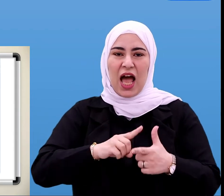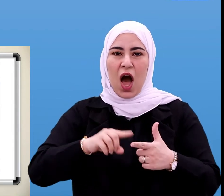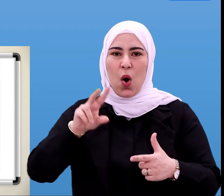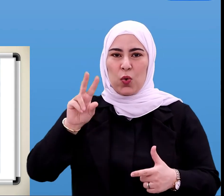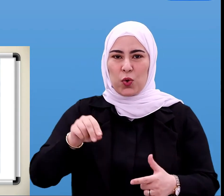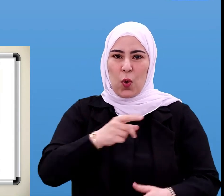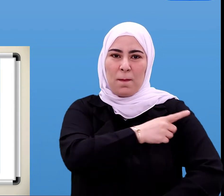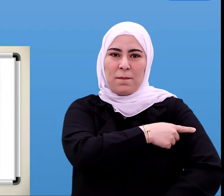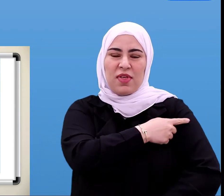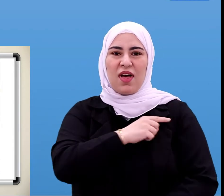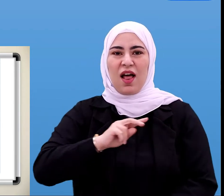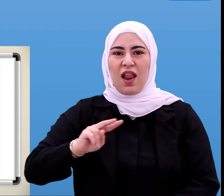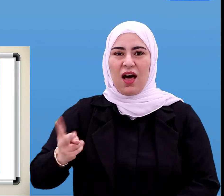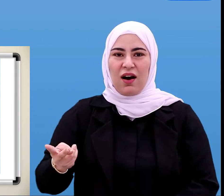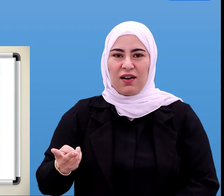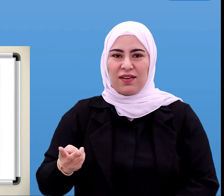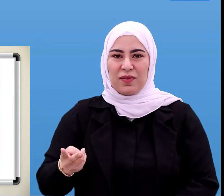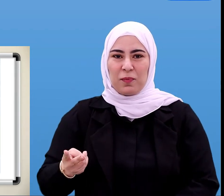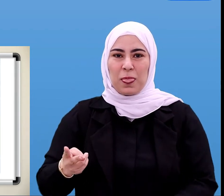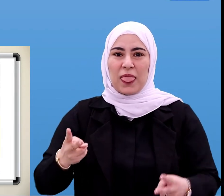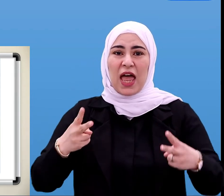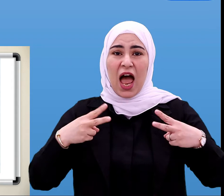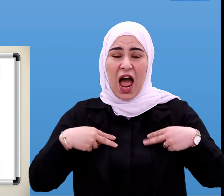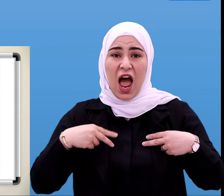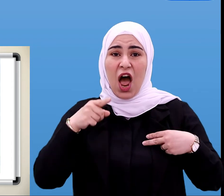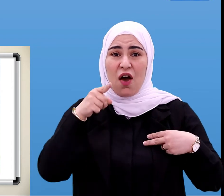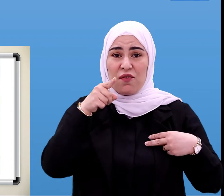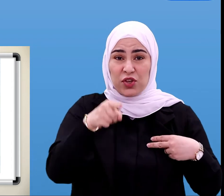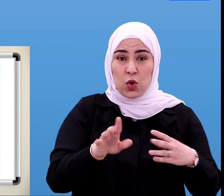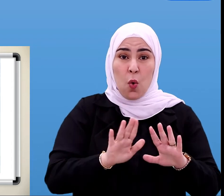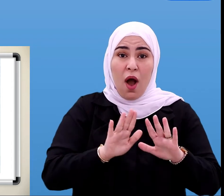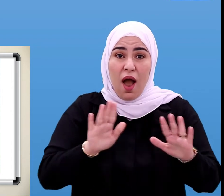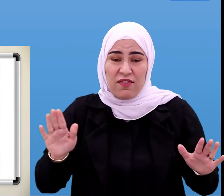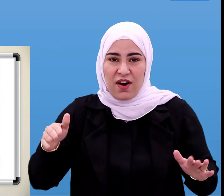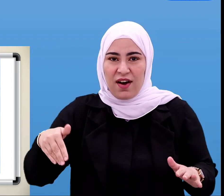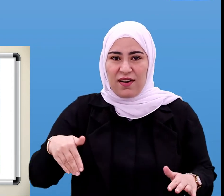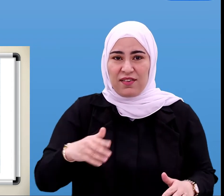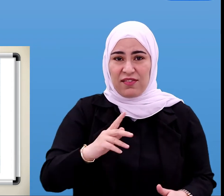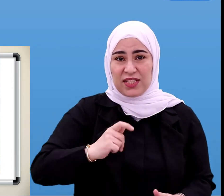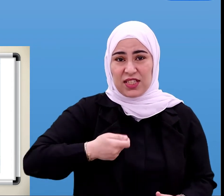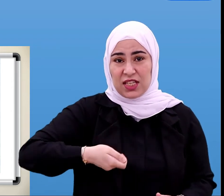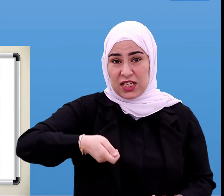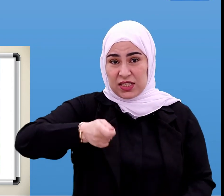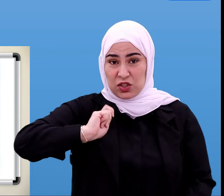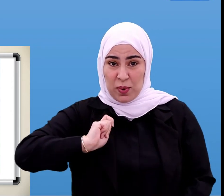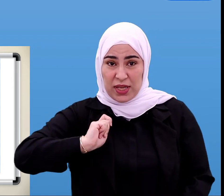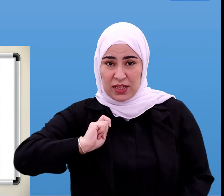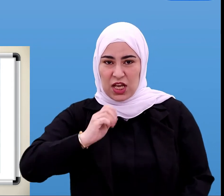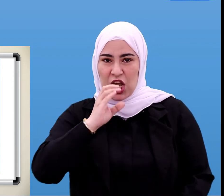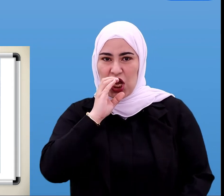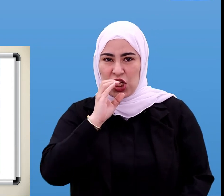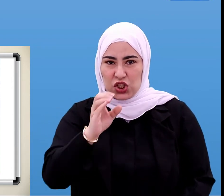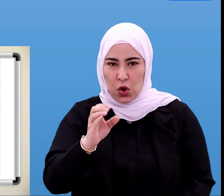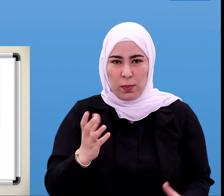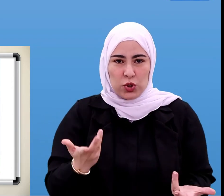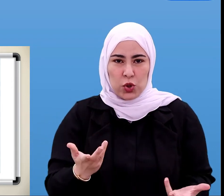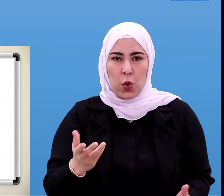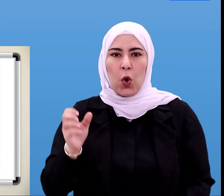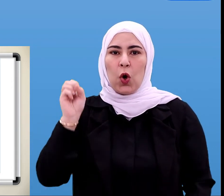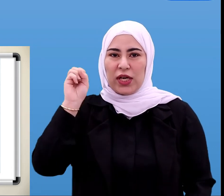have. Have you ever visited Spain? The answer will be also yes or no. So using